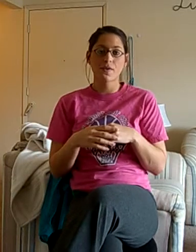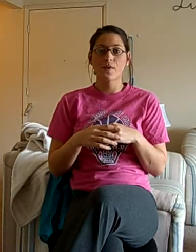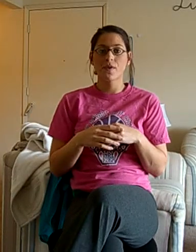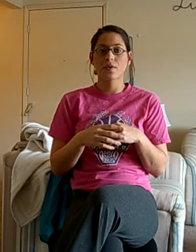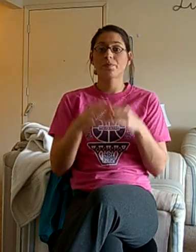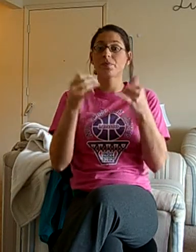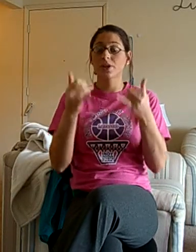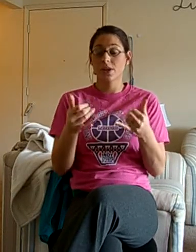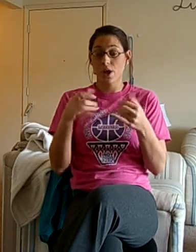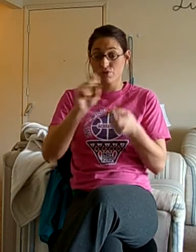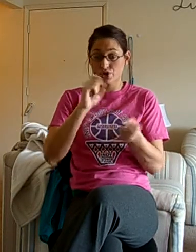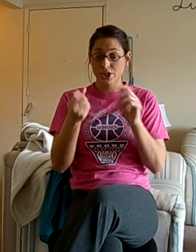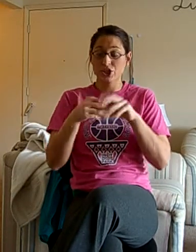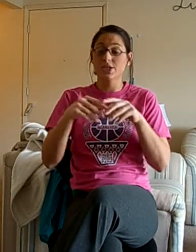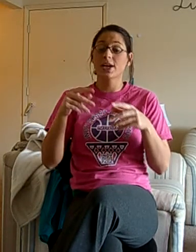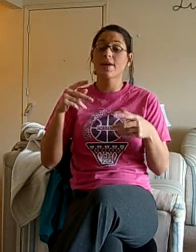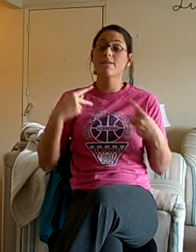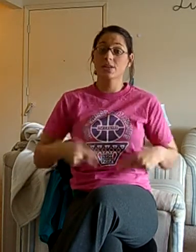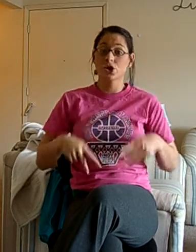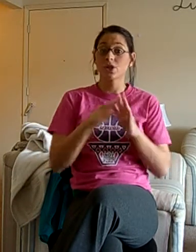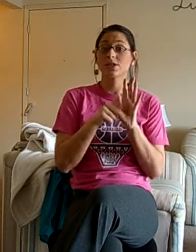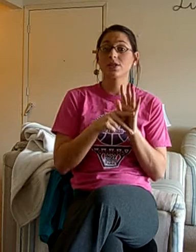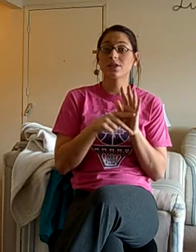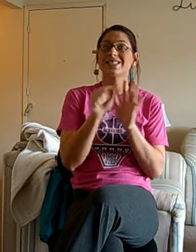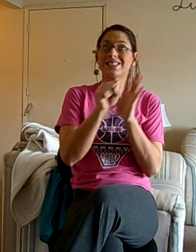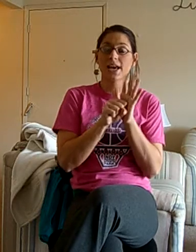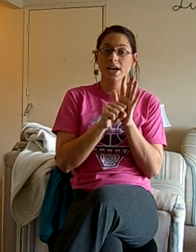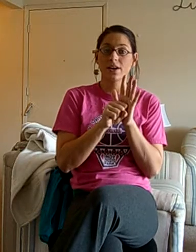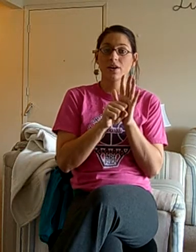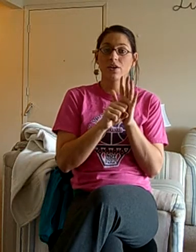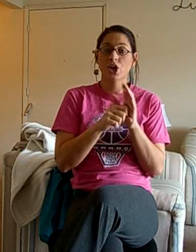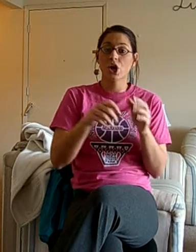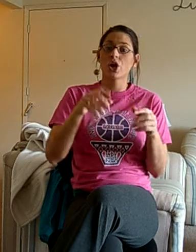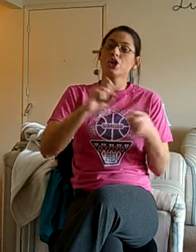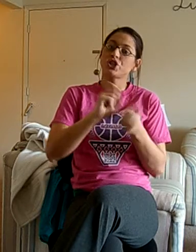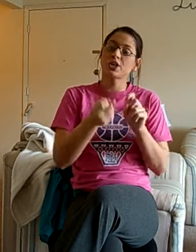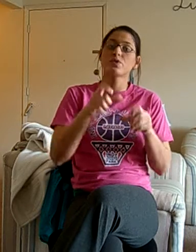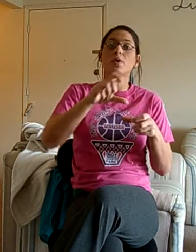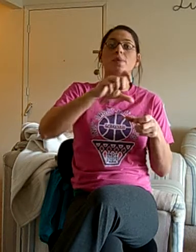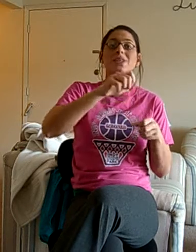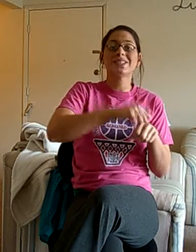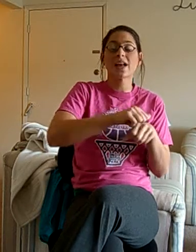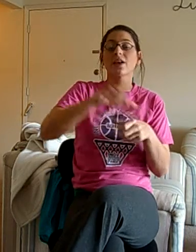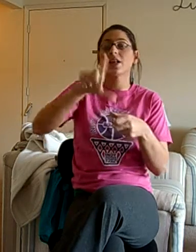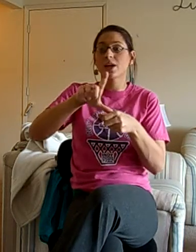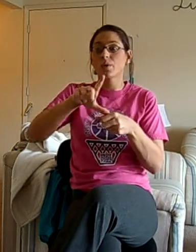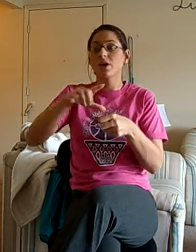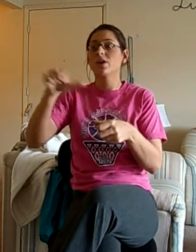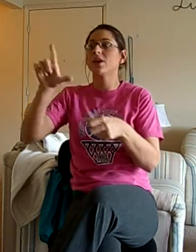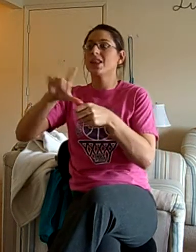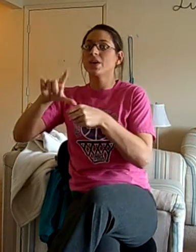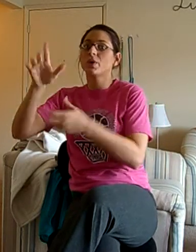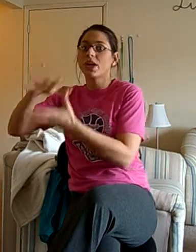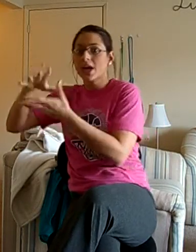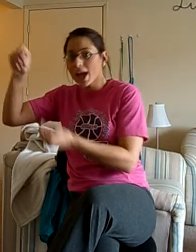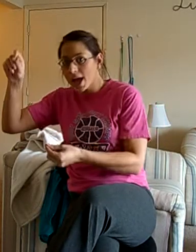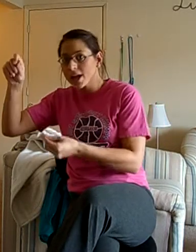Now, changes in physical state, changes from solid to liquid, or liquid to gas, or gas back to liquid, or liquid back to solid,